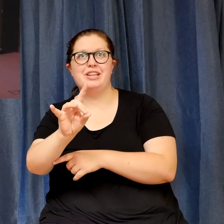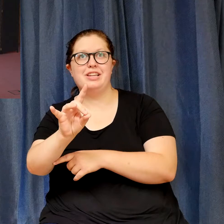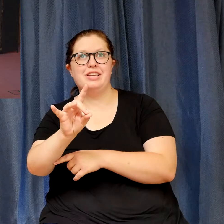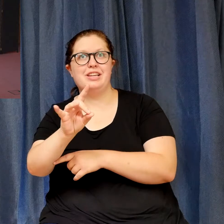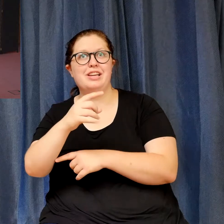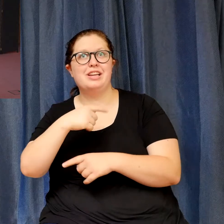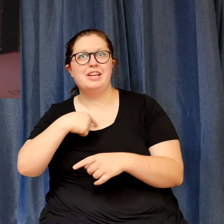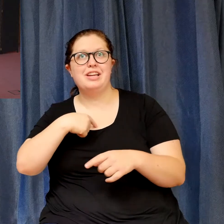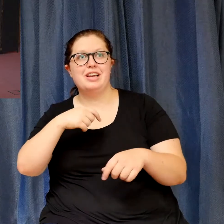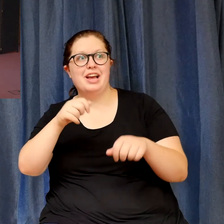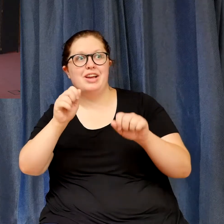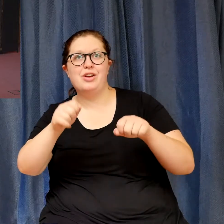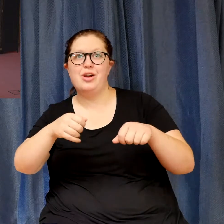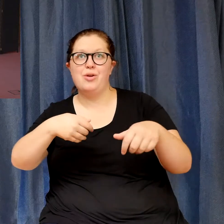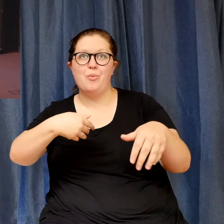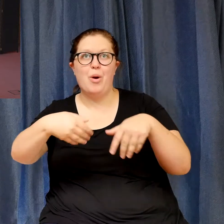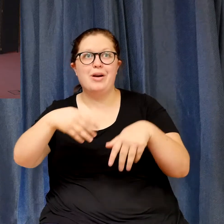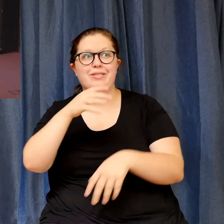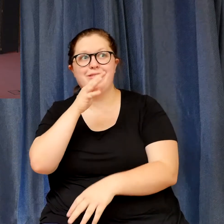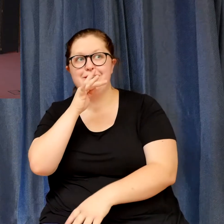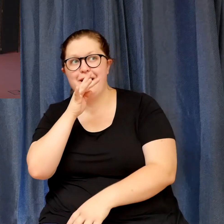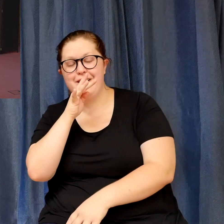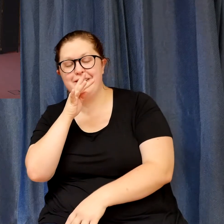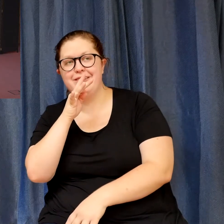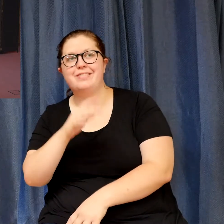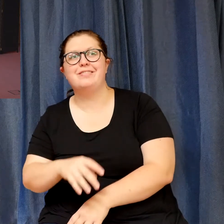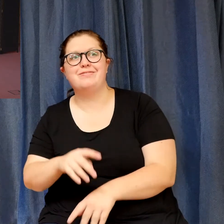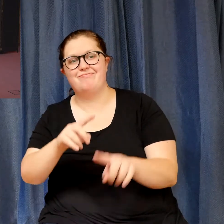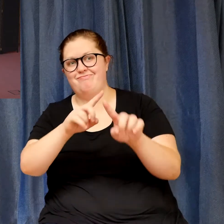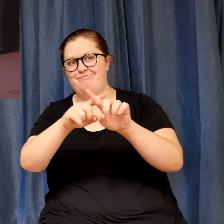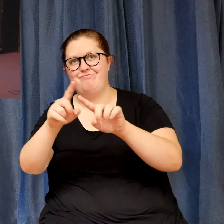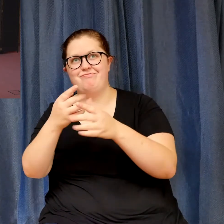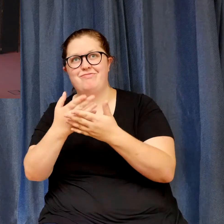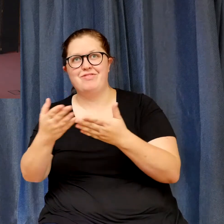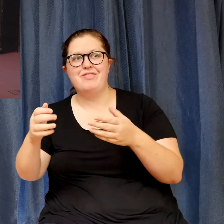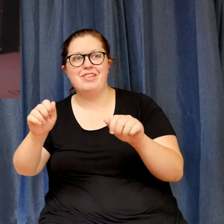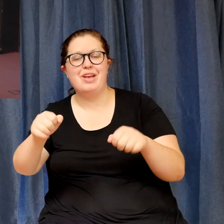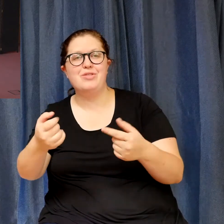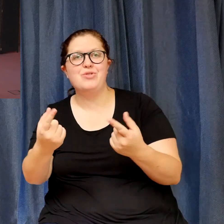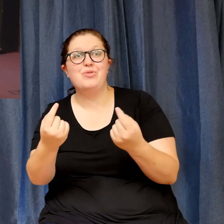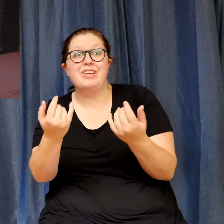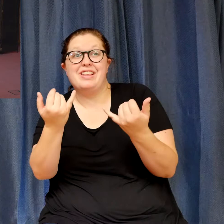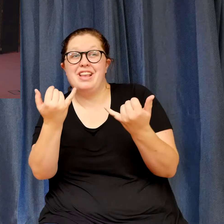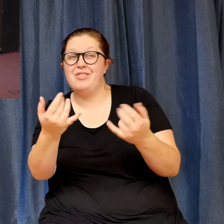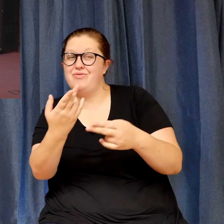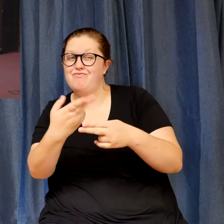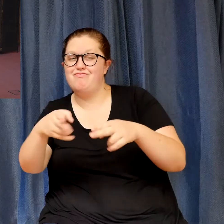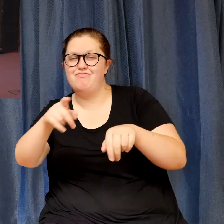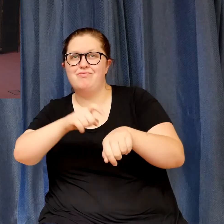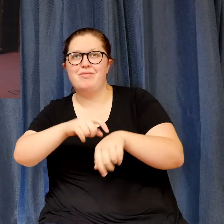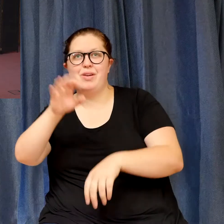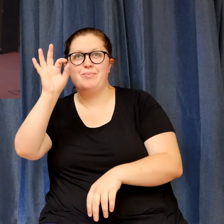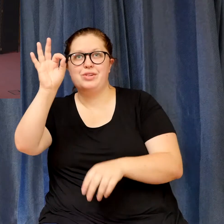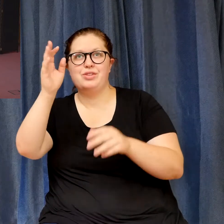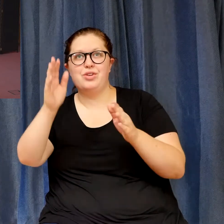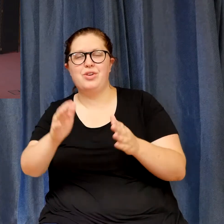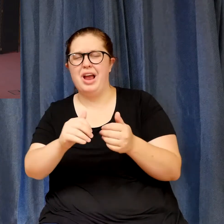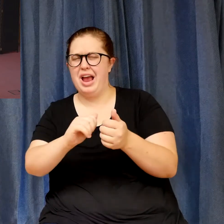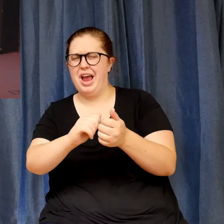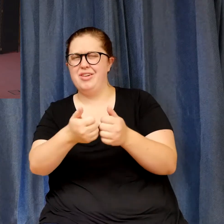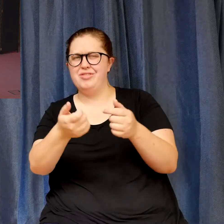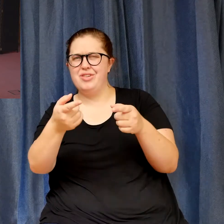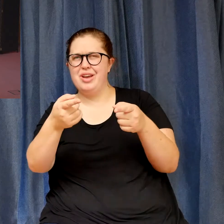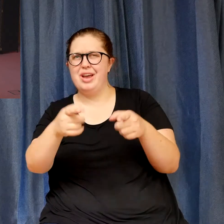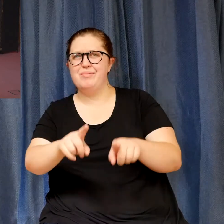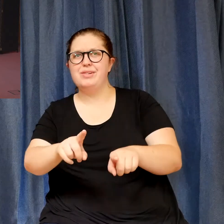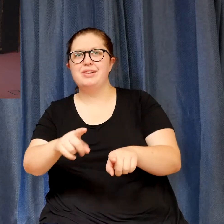walking, talking, scuba diving, and now interim minister today. So how did all that happen? That's what I want to share with you